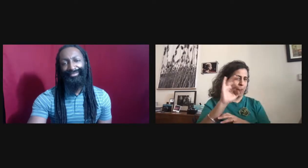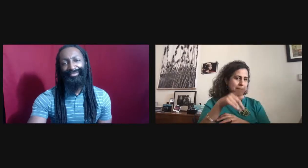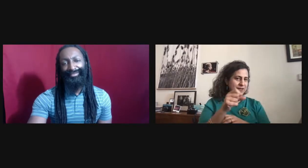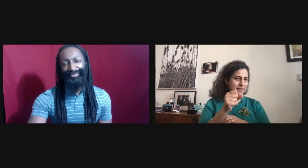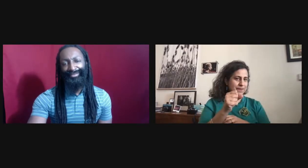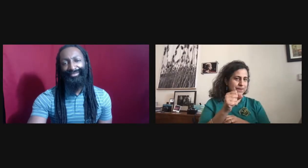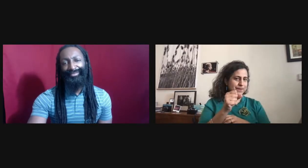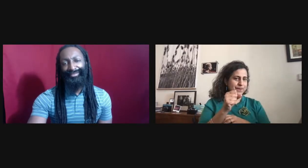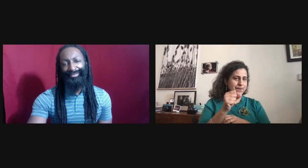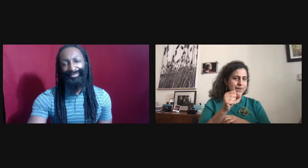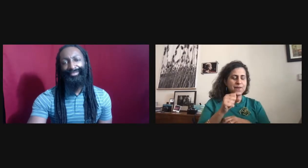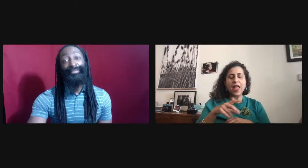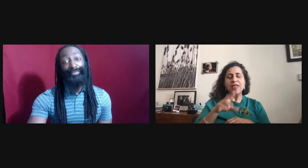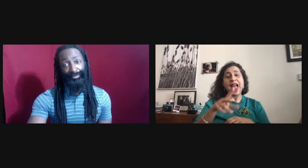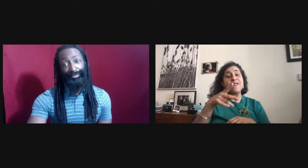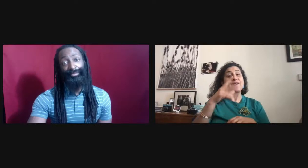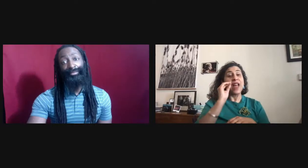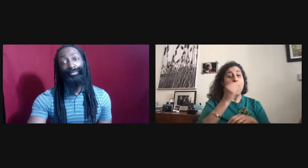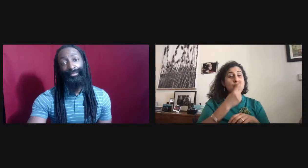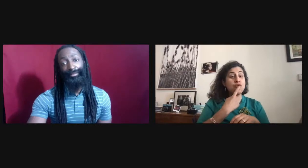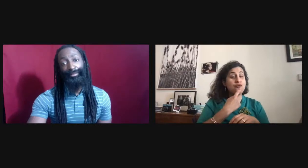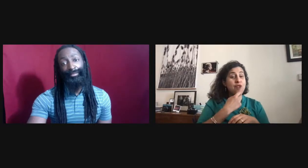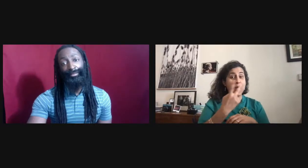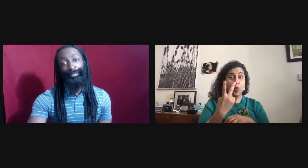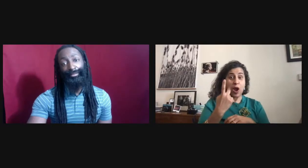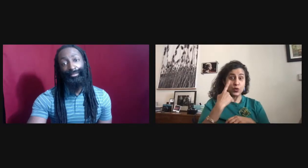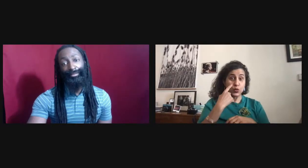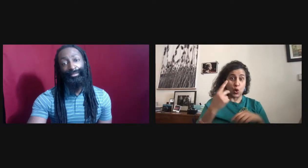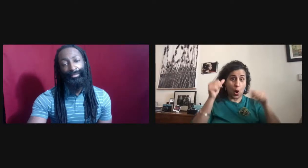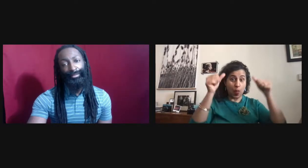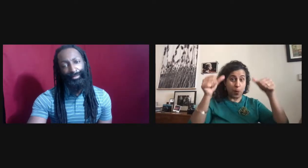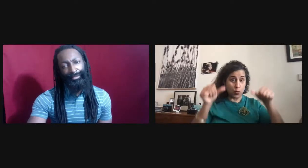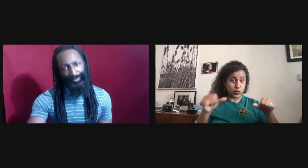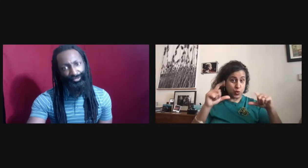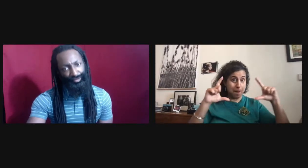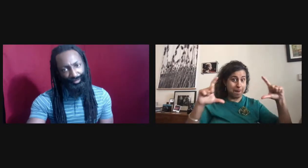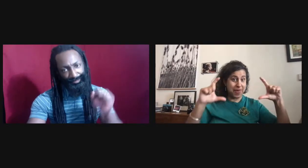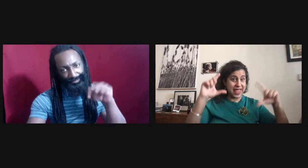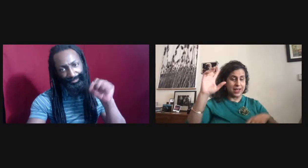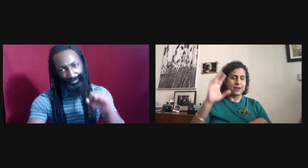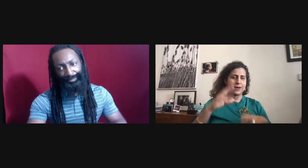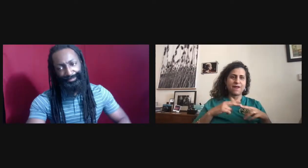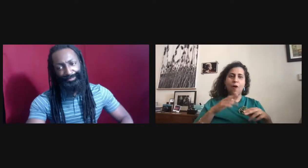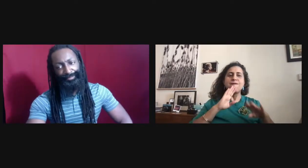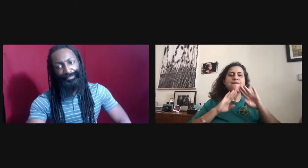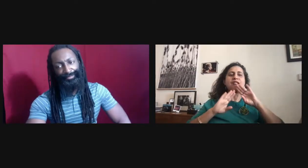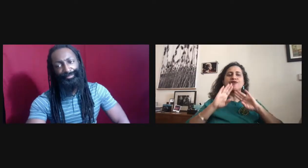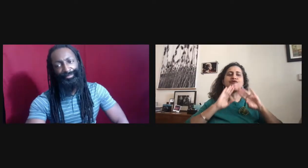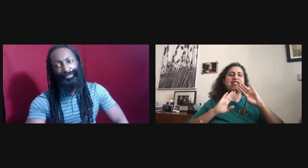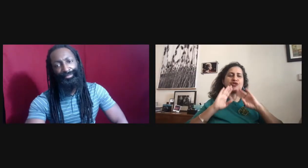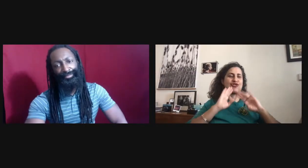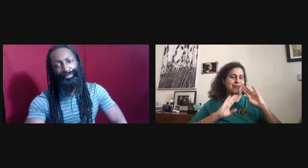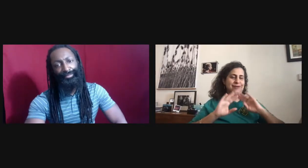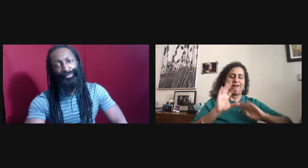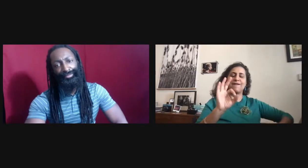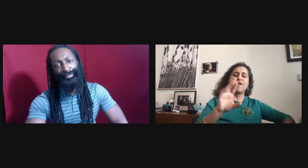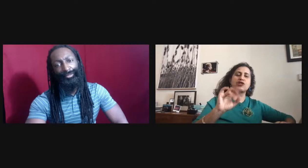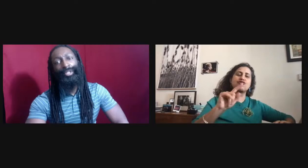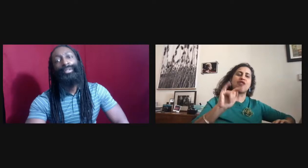really, really energized and motivated by photography and nature. And so there's a poster that